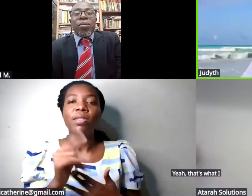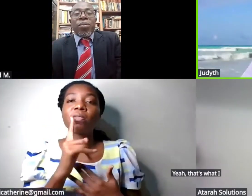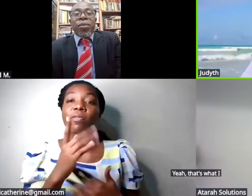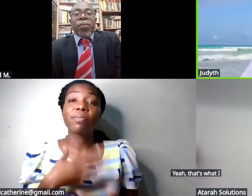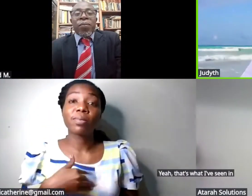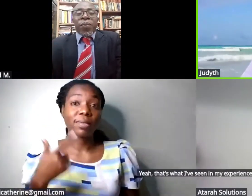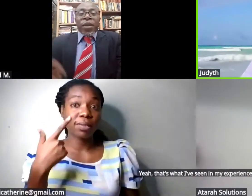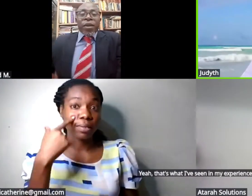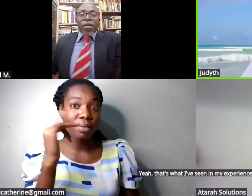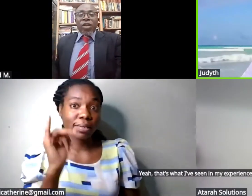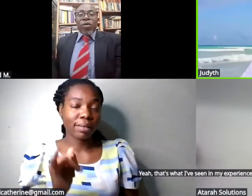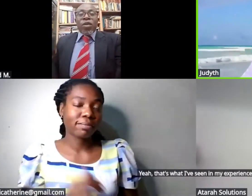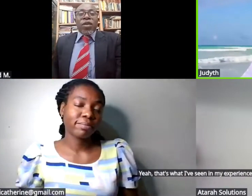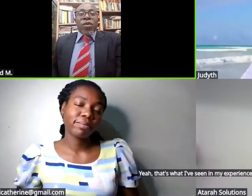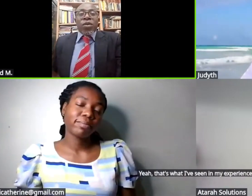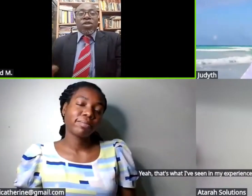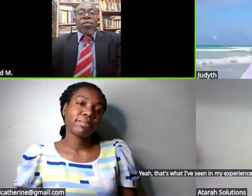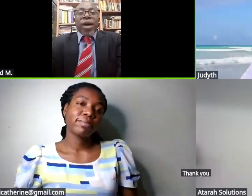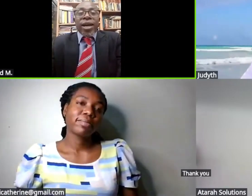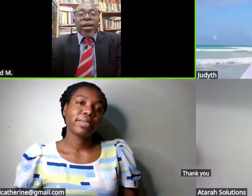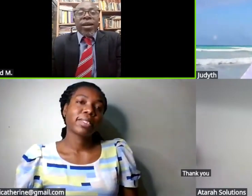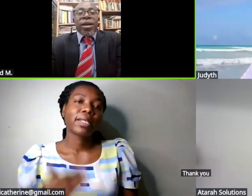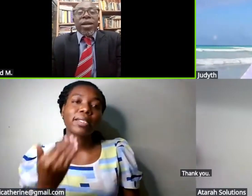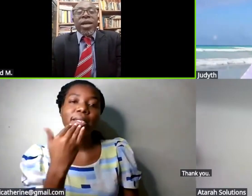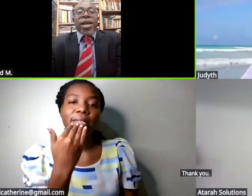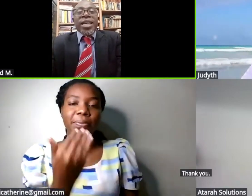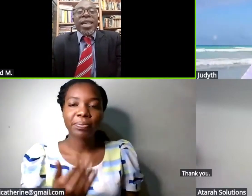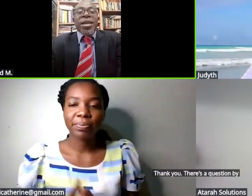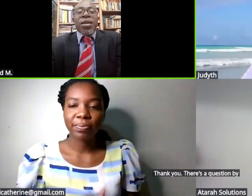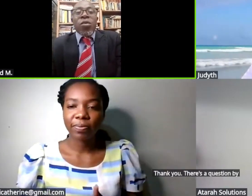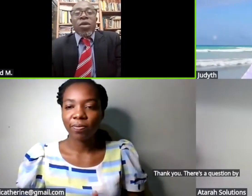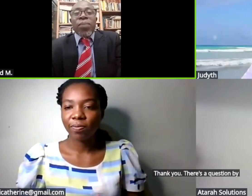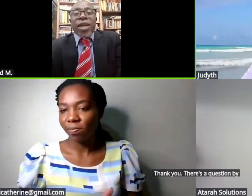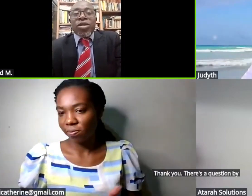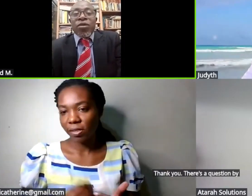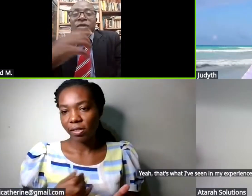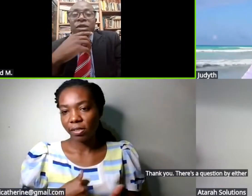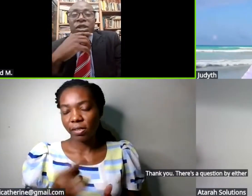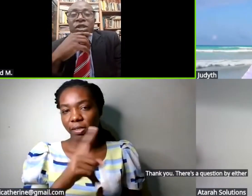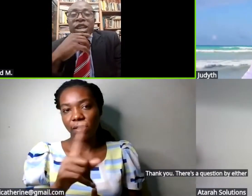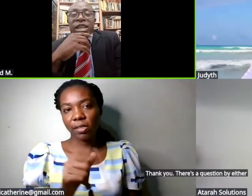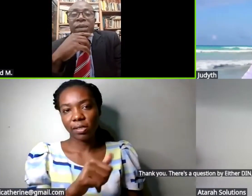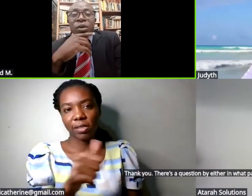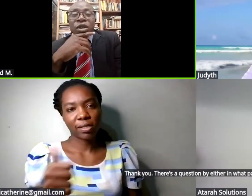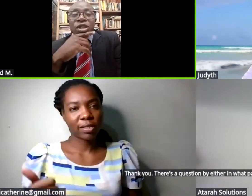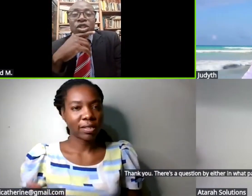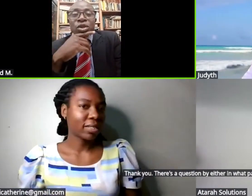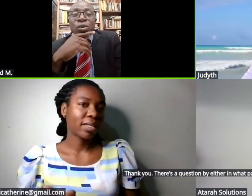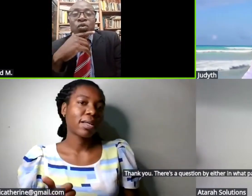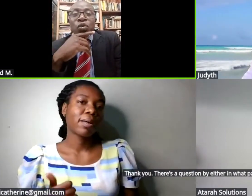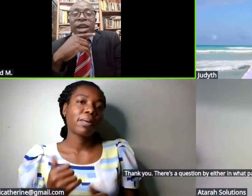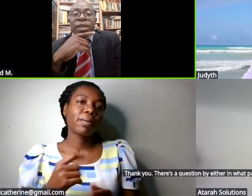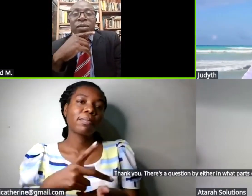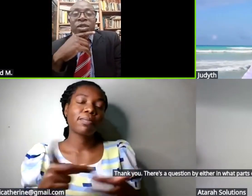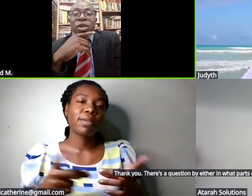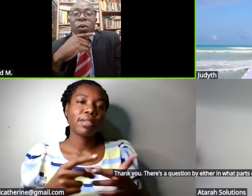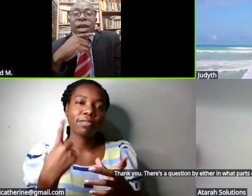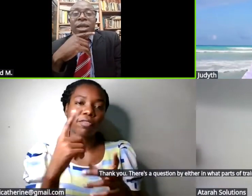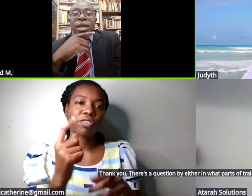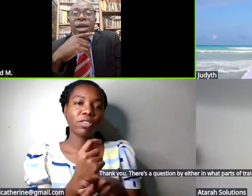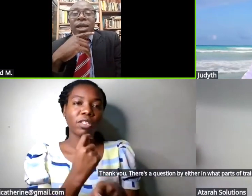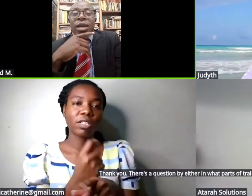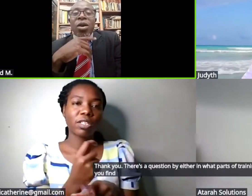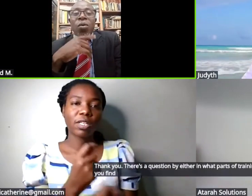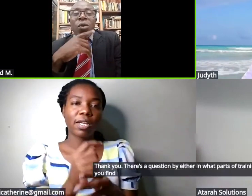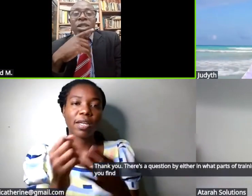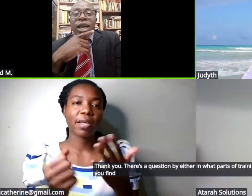experience. Thank you. There's a question by Ida Dean. What parts of training employees do you find most